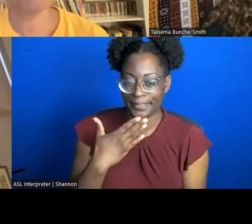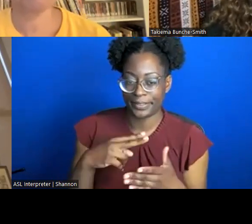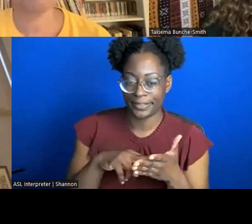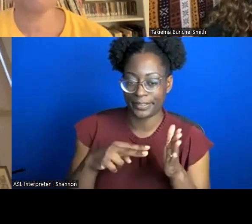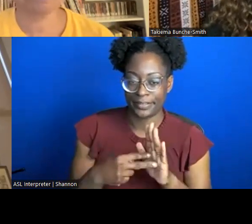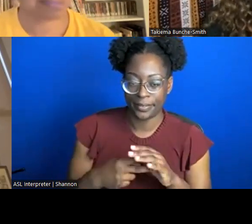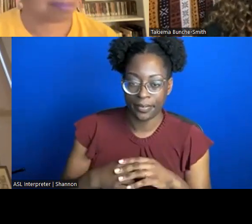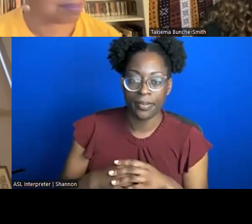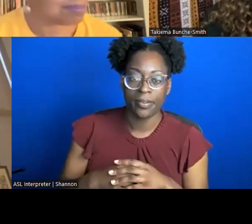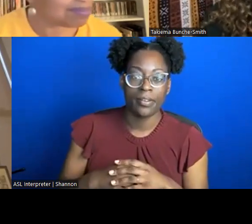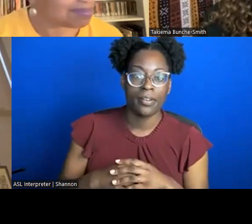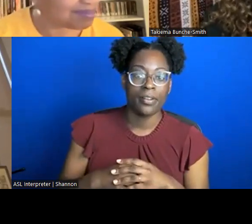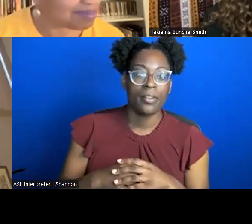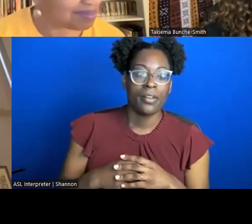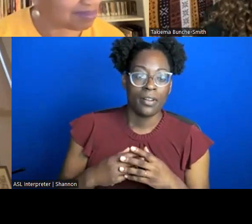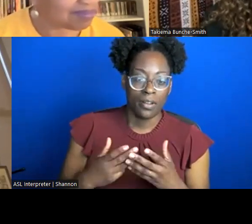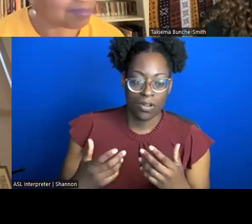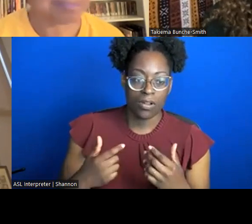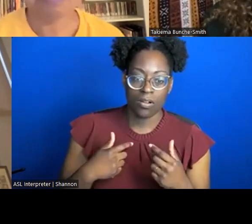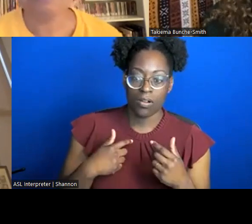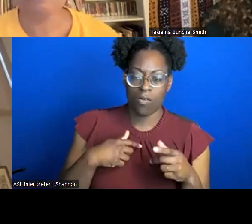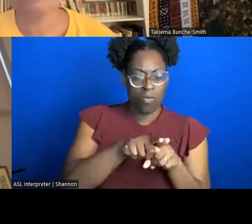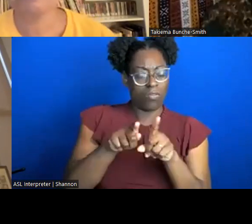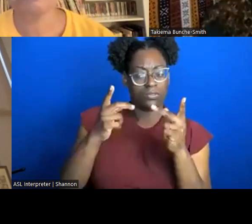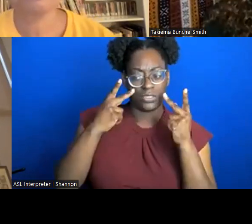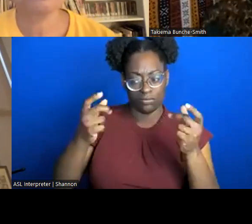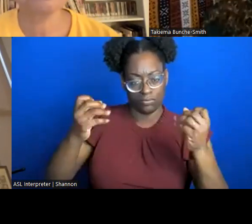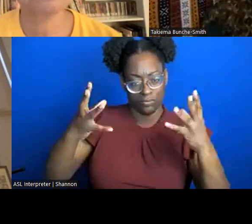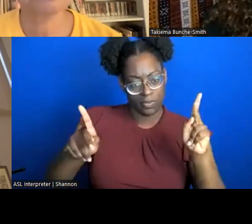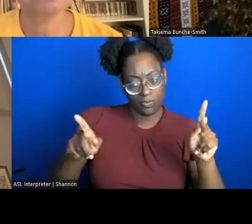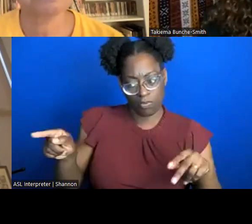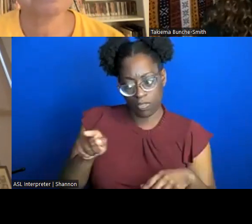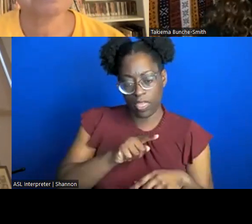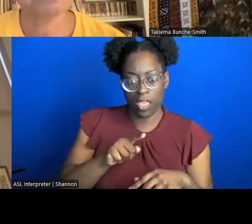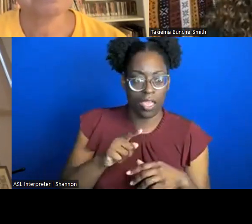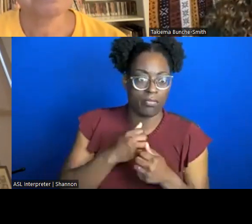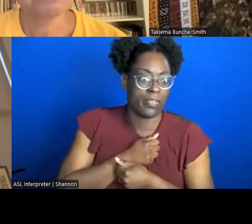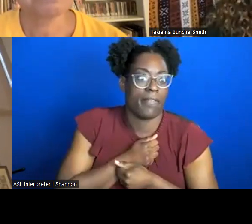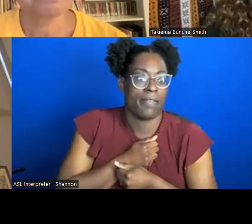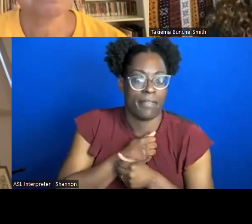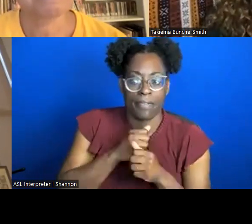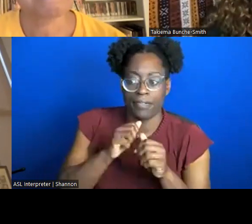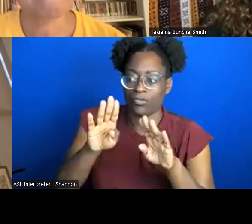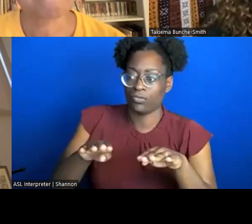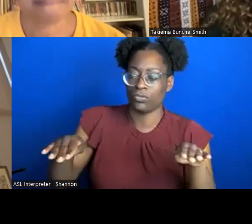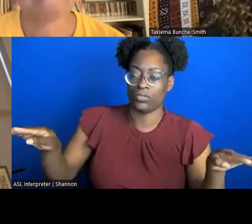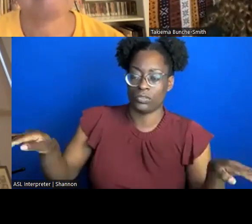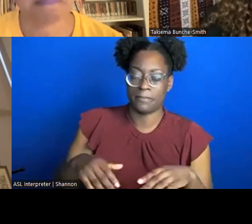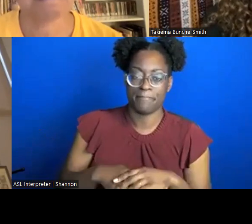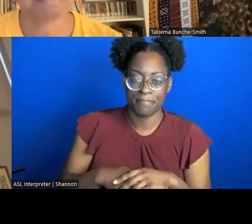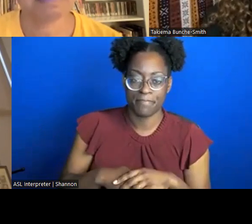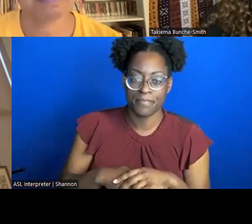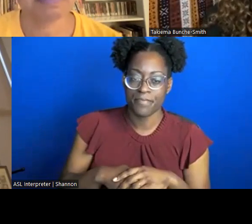Takima said, I don't see or hear language or discussions about racism or